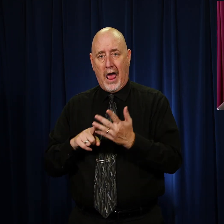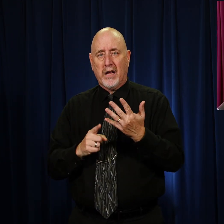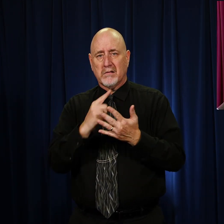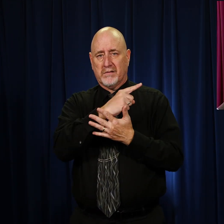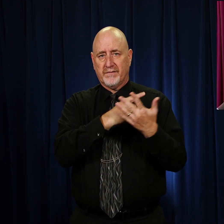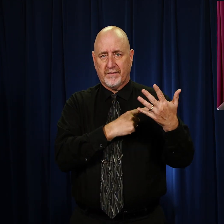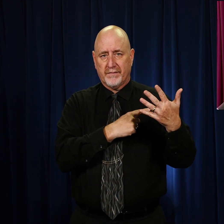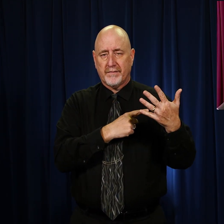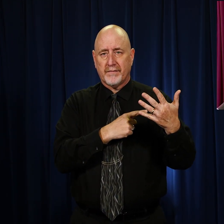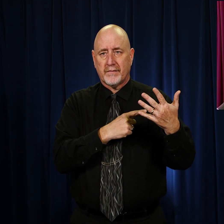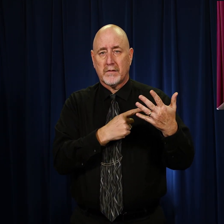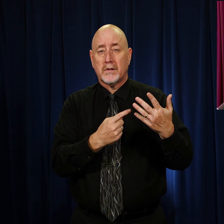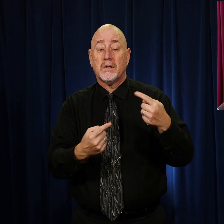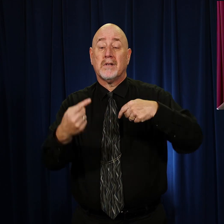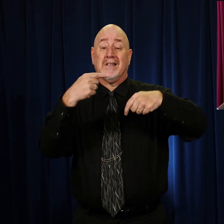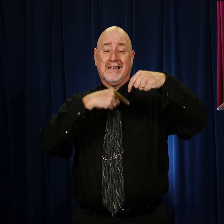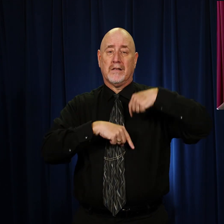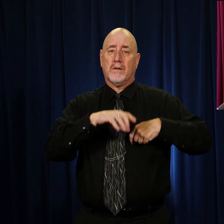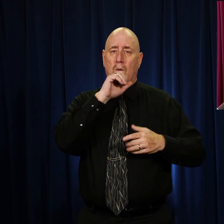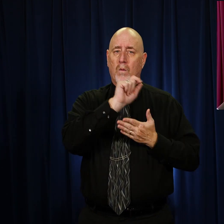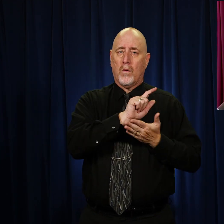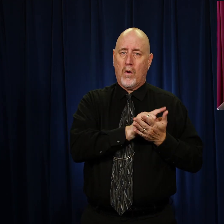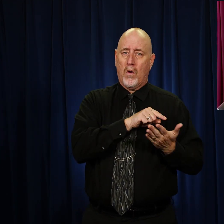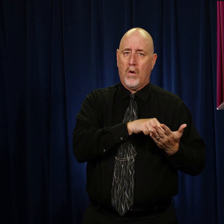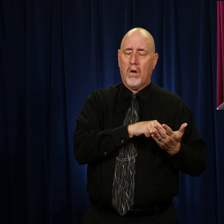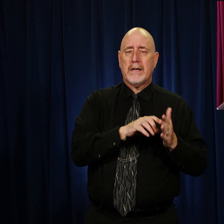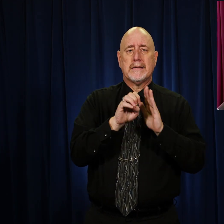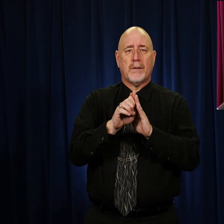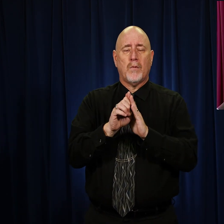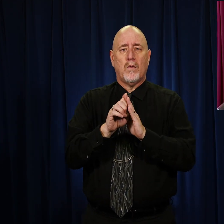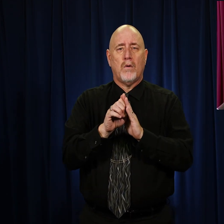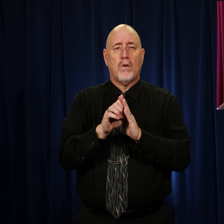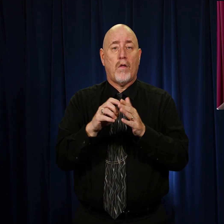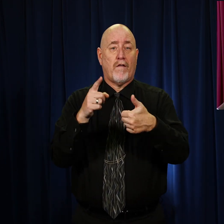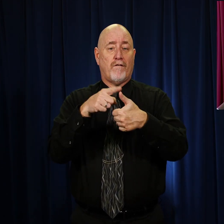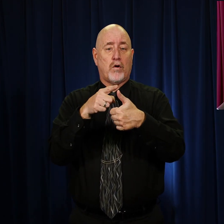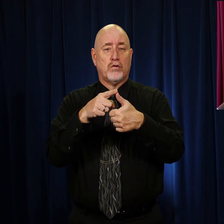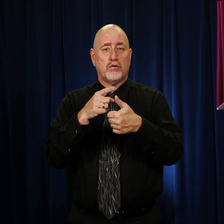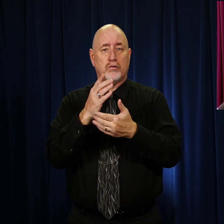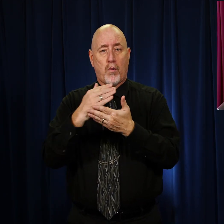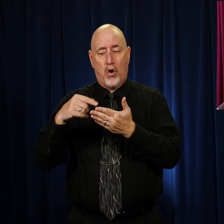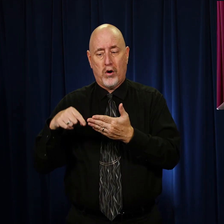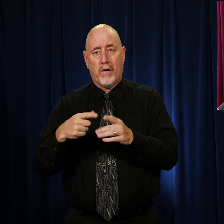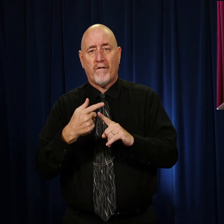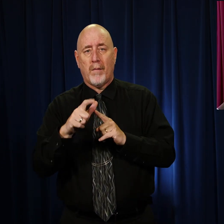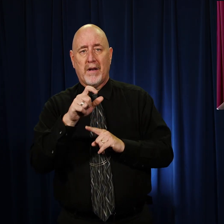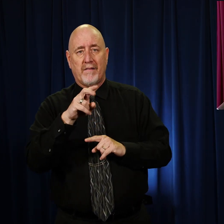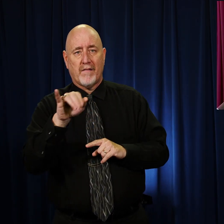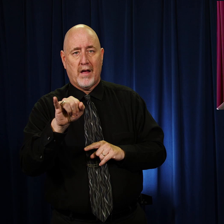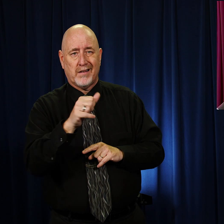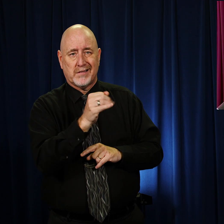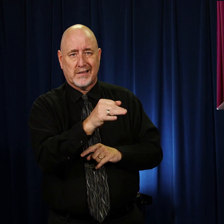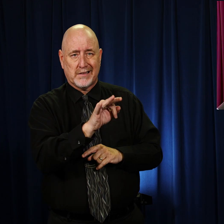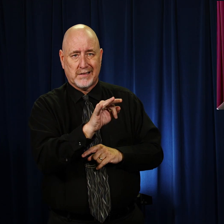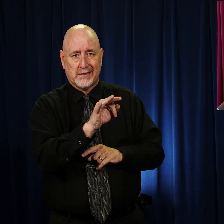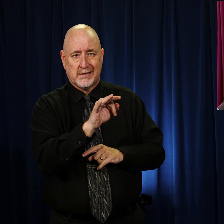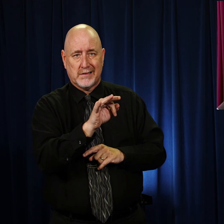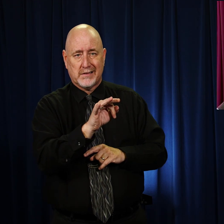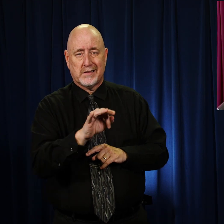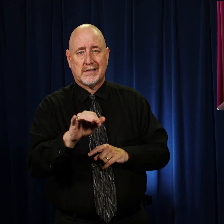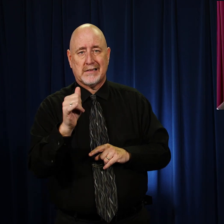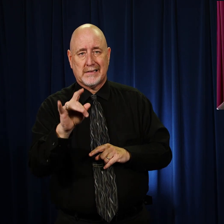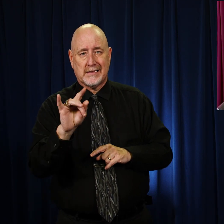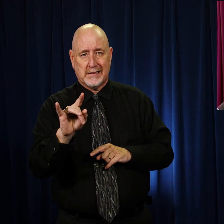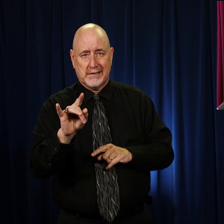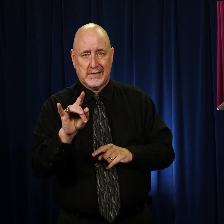others, has its root back in the old law. For example, the first part of this comes from Leviticus chapter 19 and